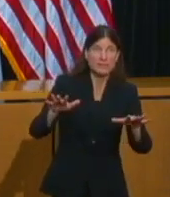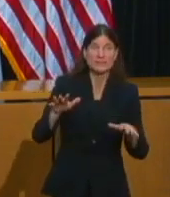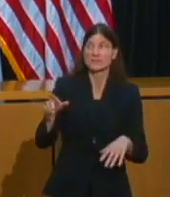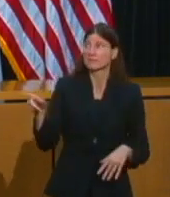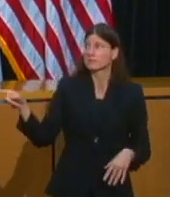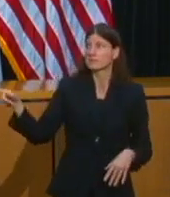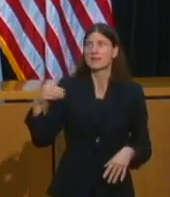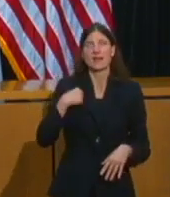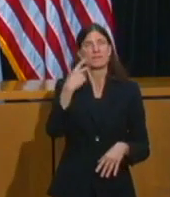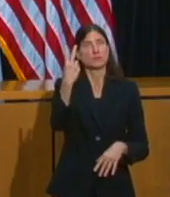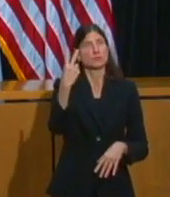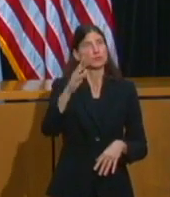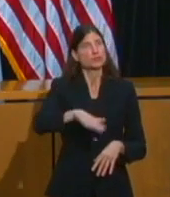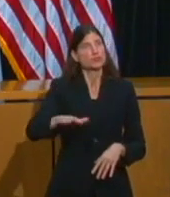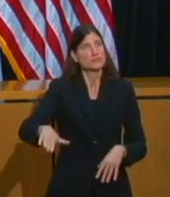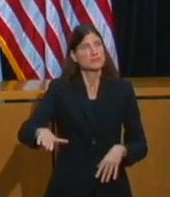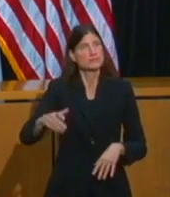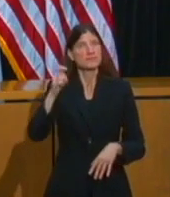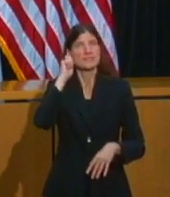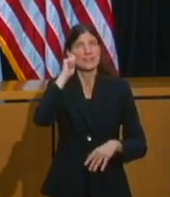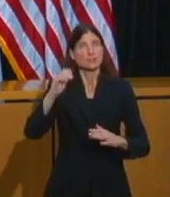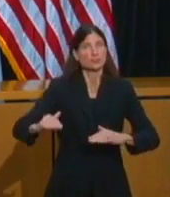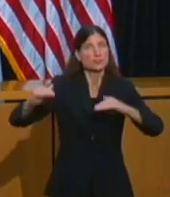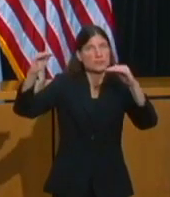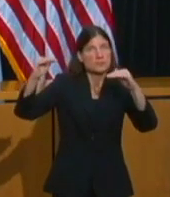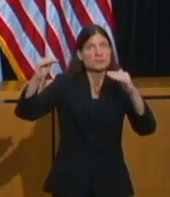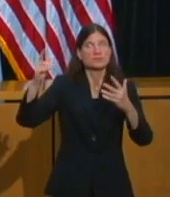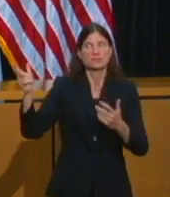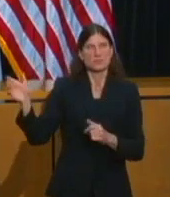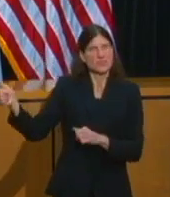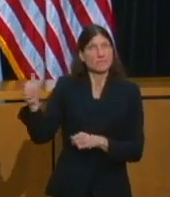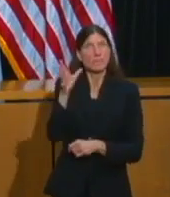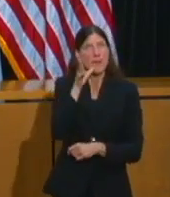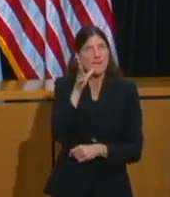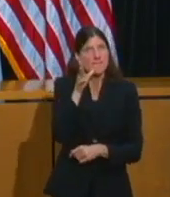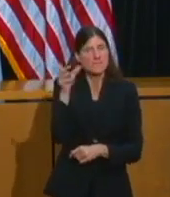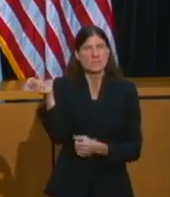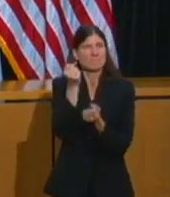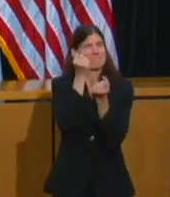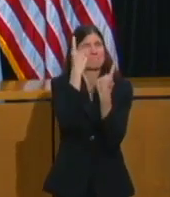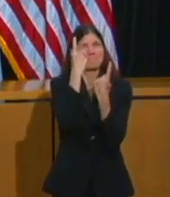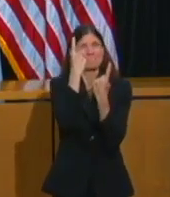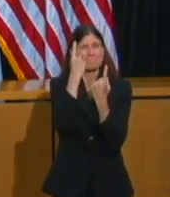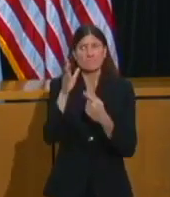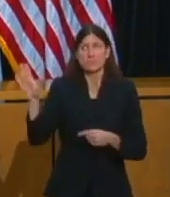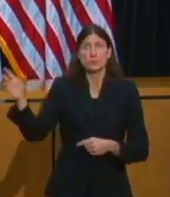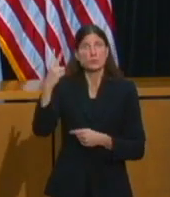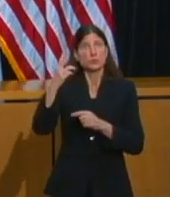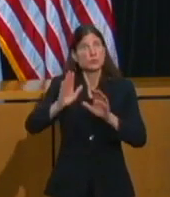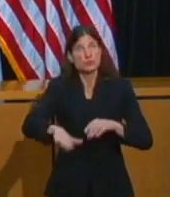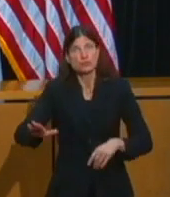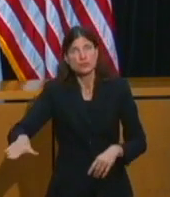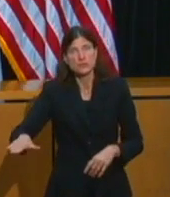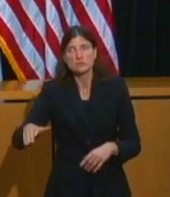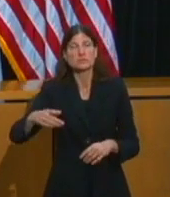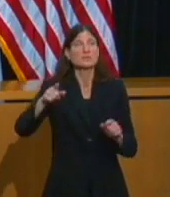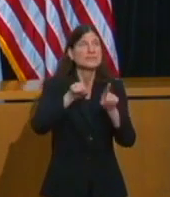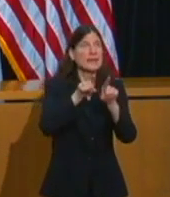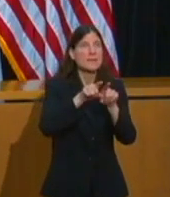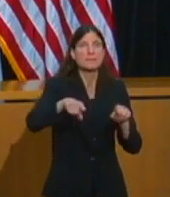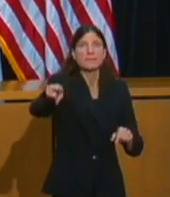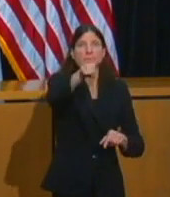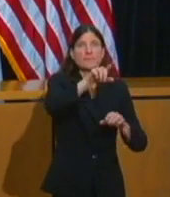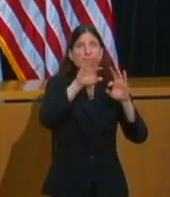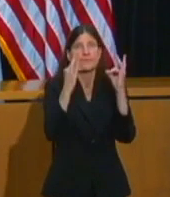lot of that with our family, as I know the families across our Commonwealth do too. And for both of my kids, their